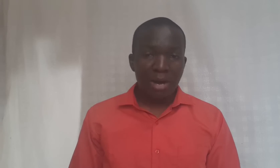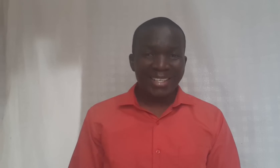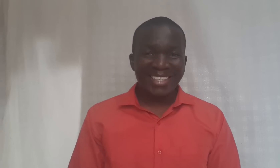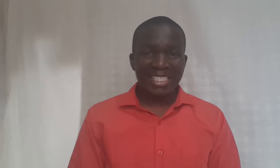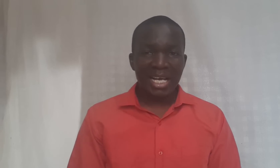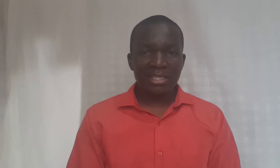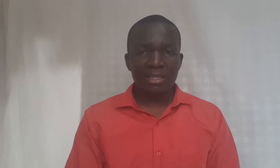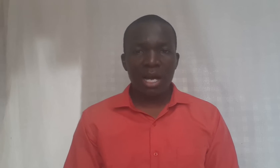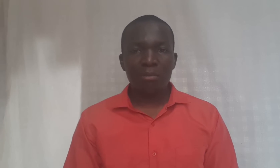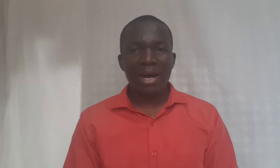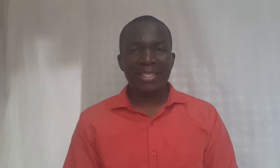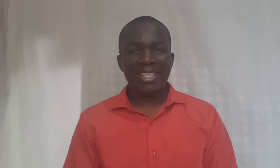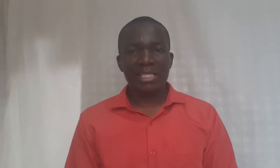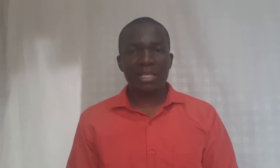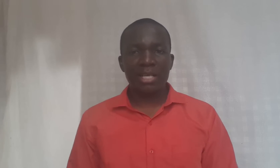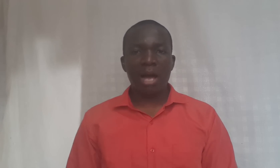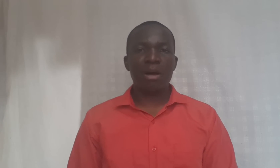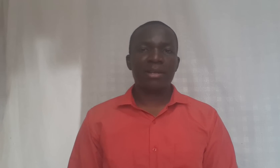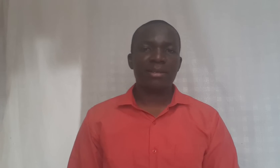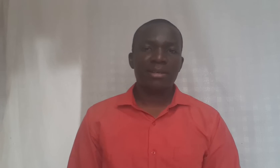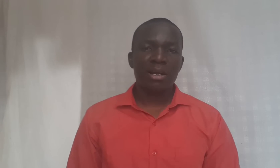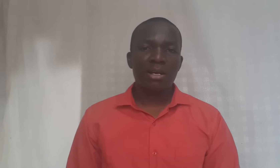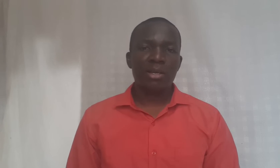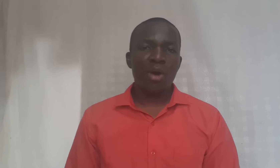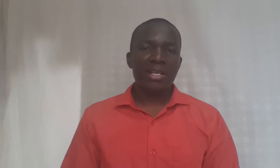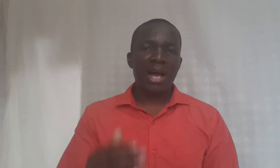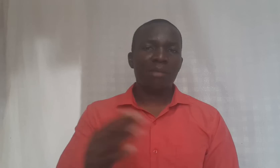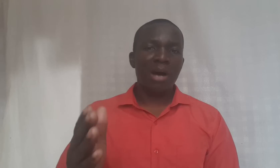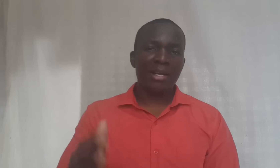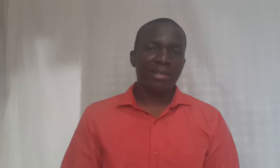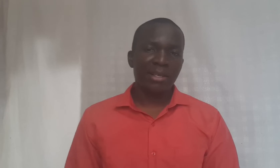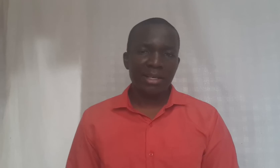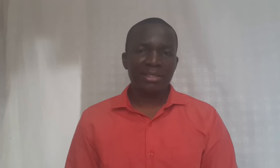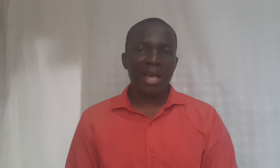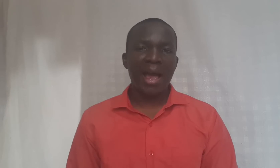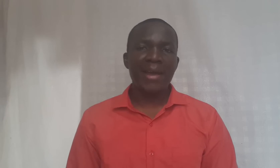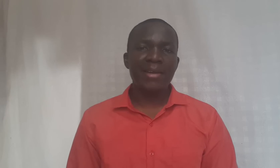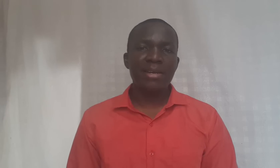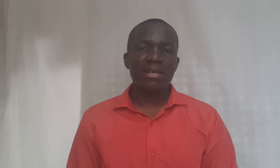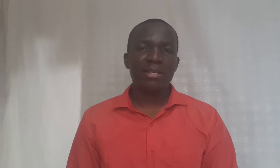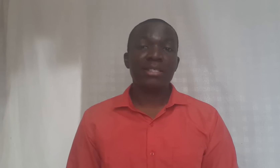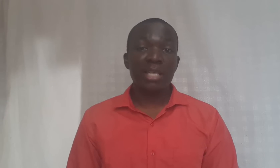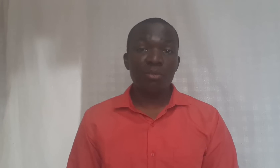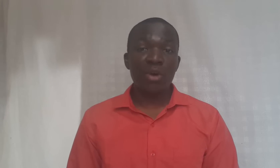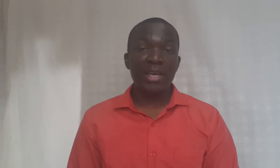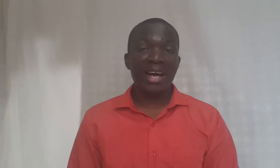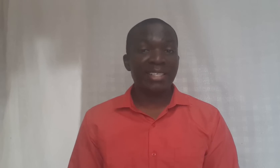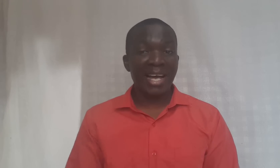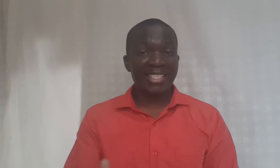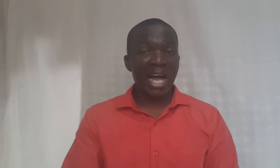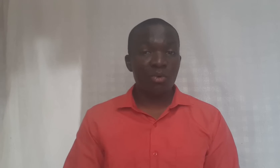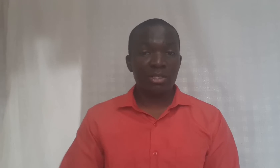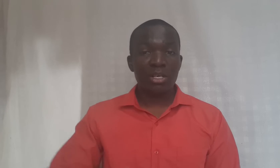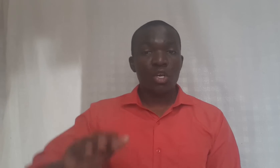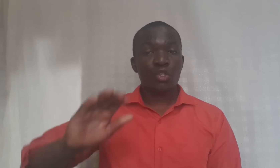Urban centers, urban. The word urban is signed the same way as a town.